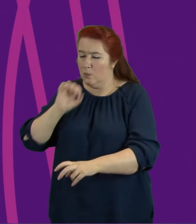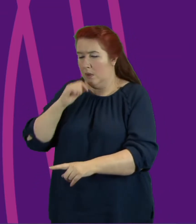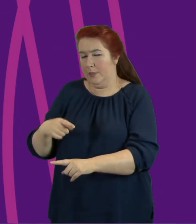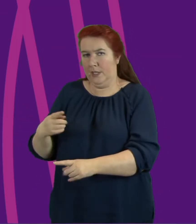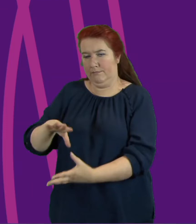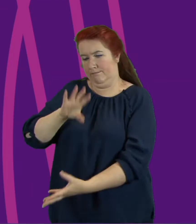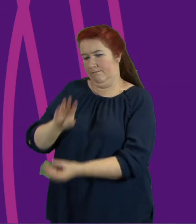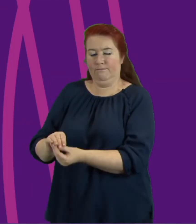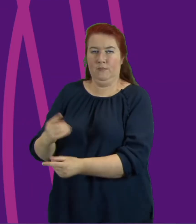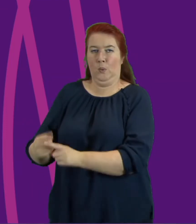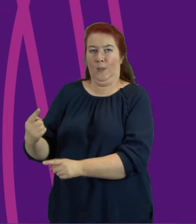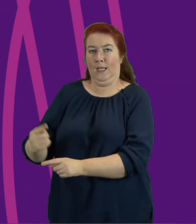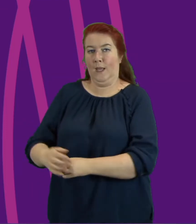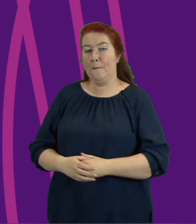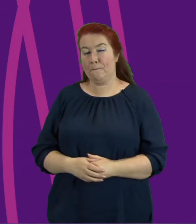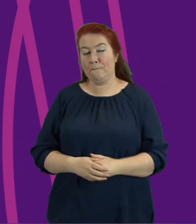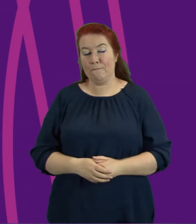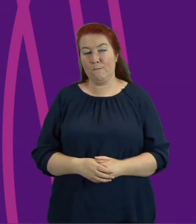relatively quickly.